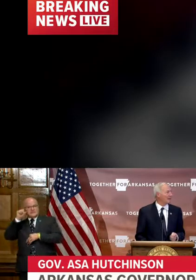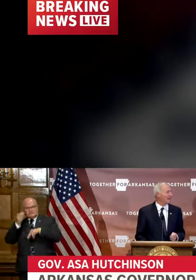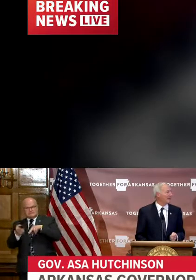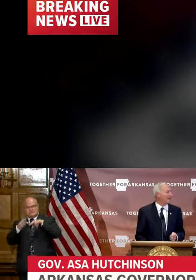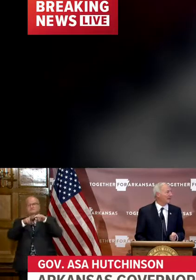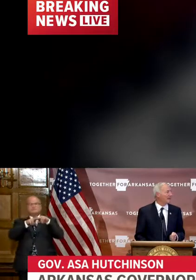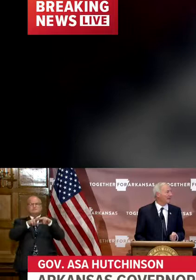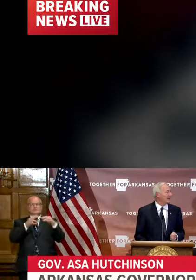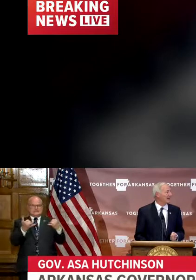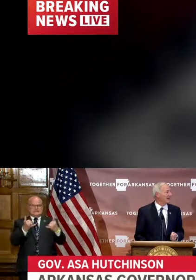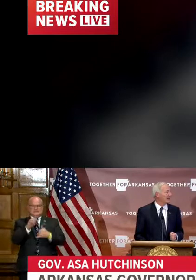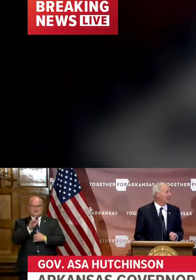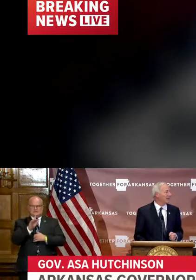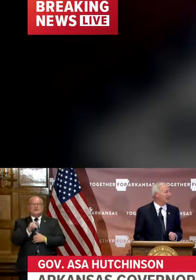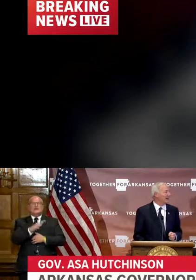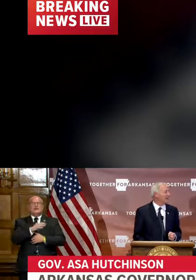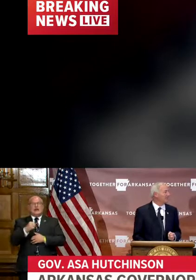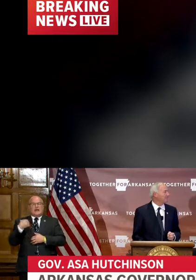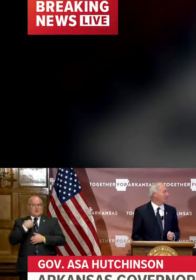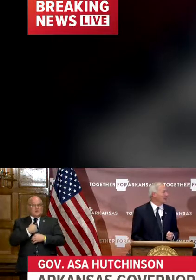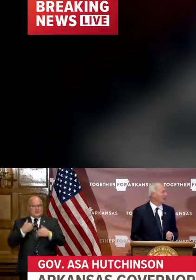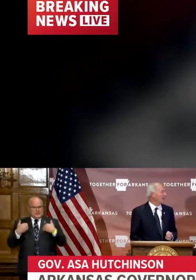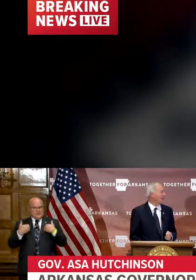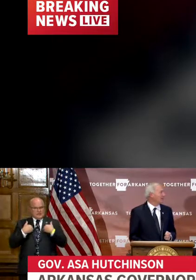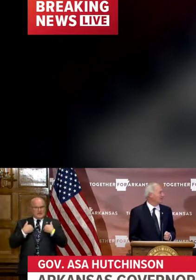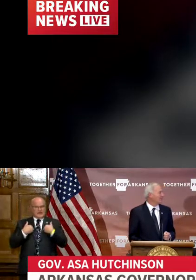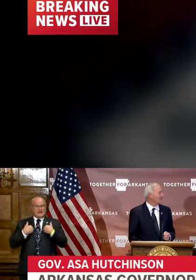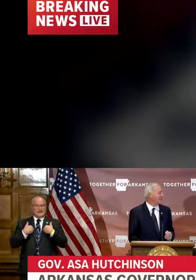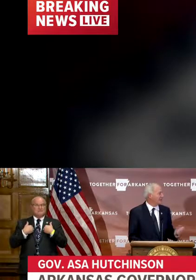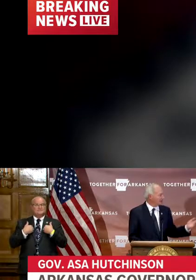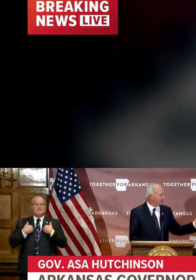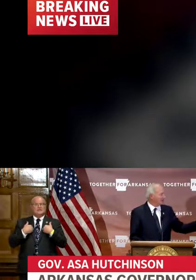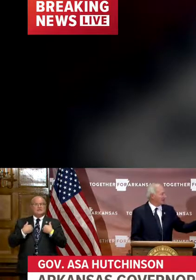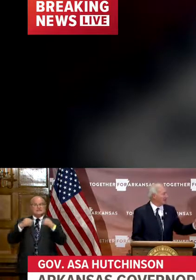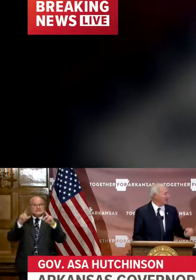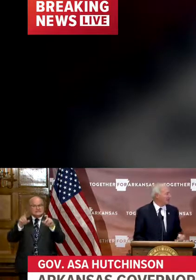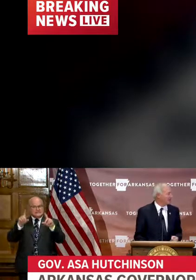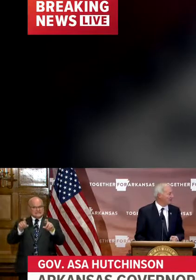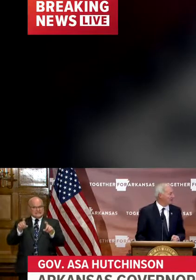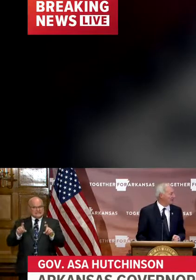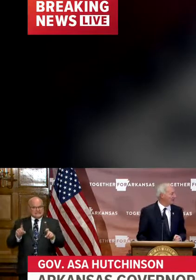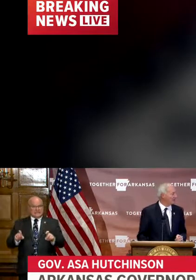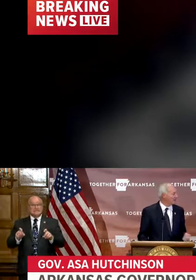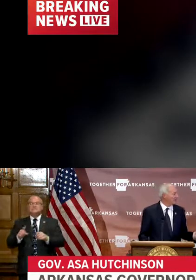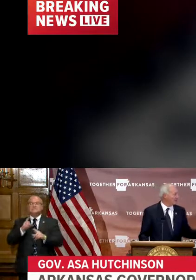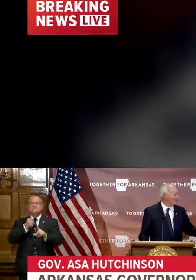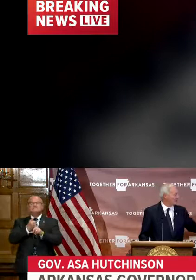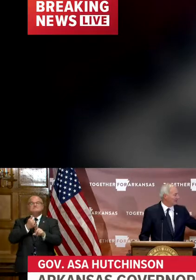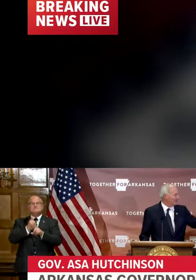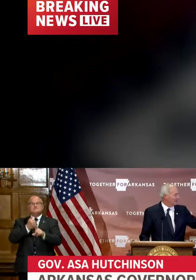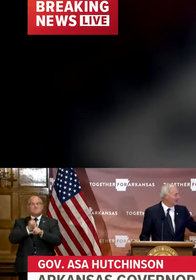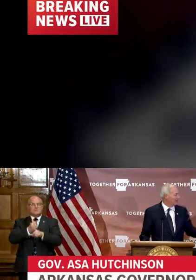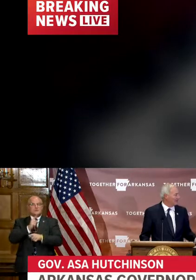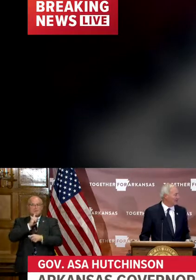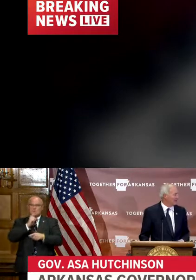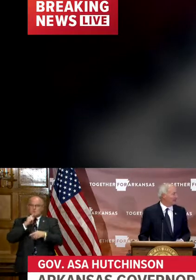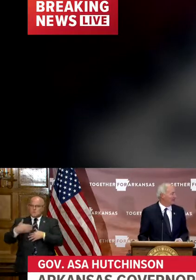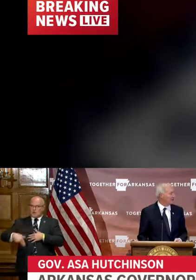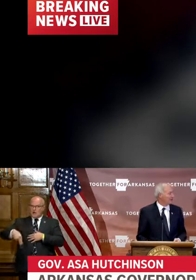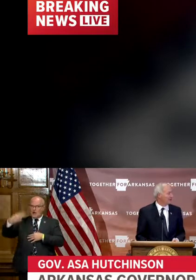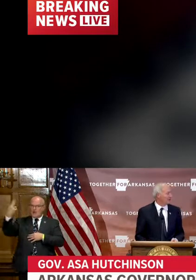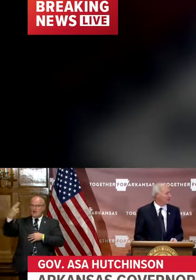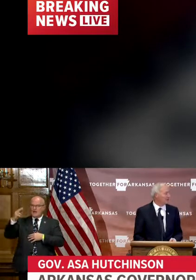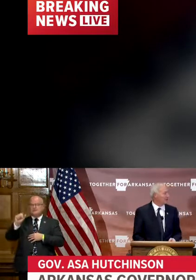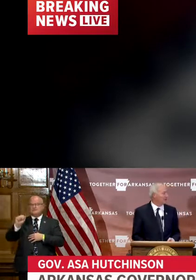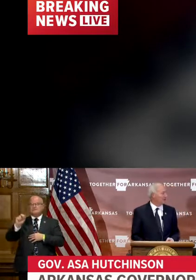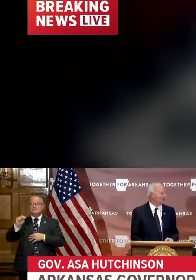more about that. We've had the testing was very high on the